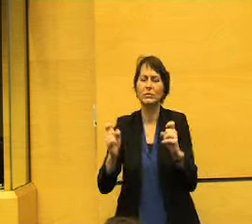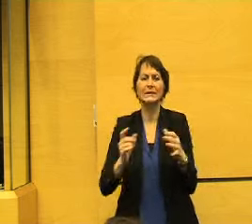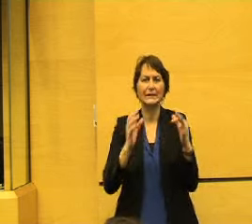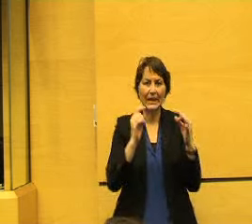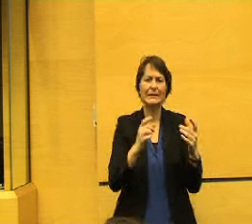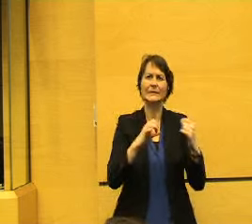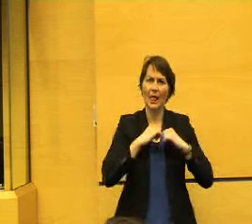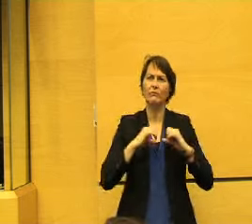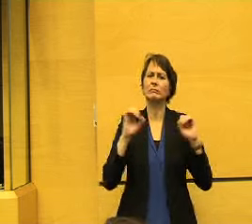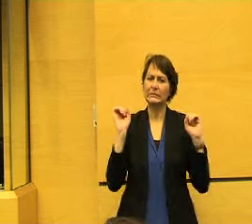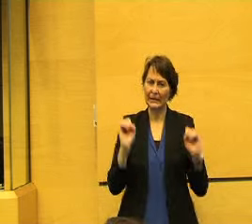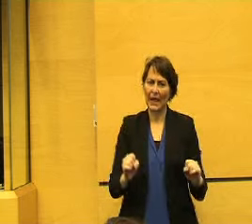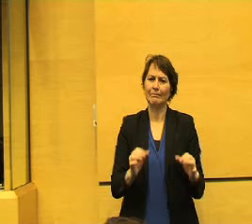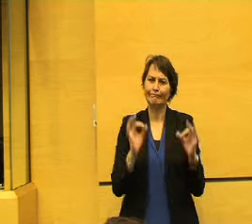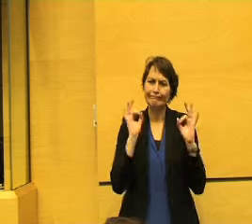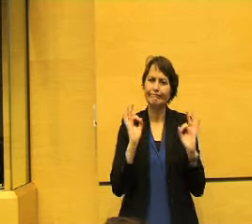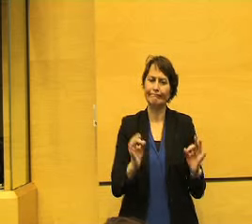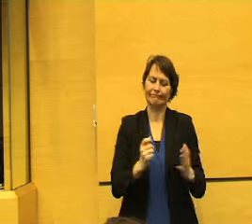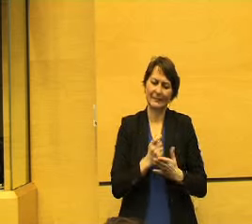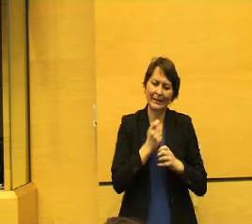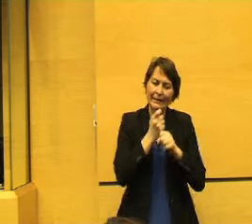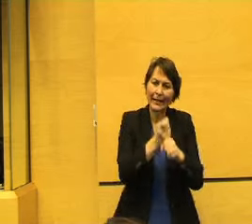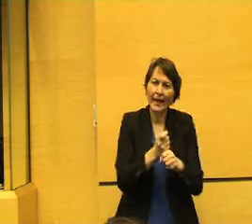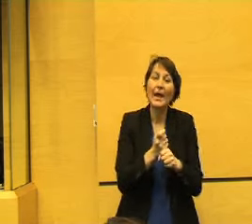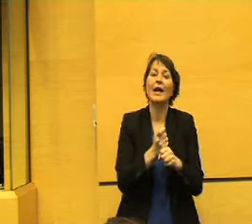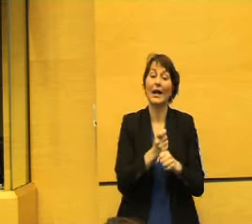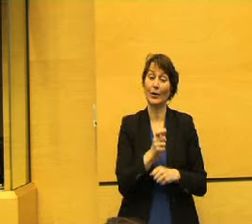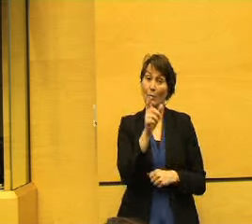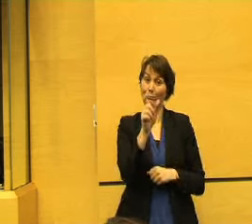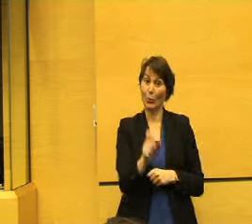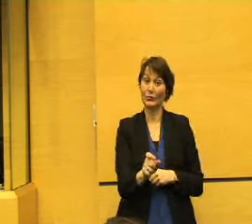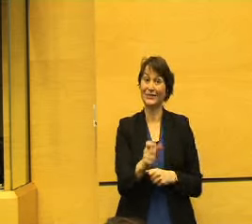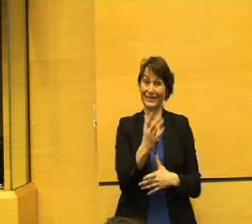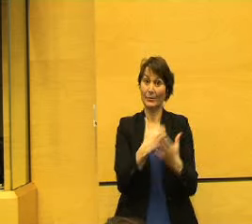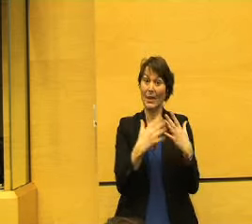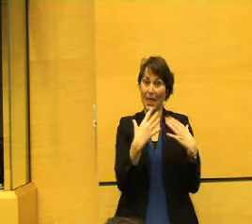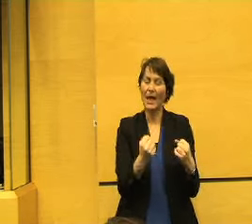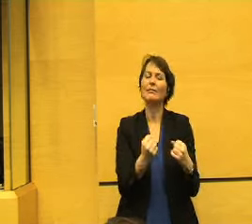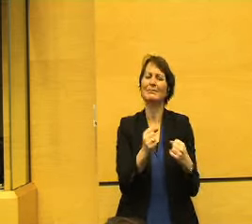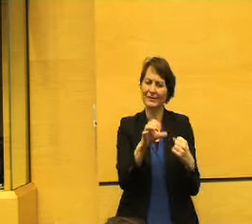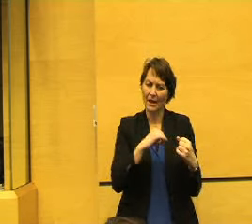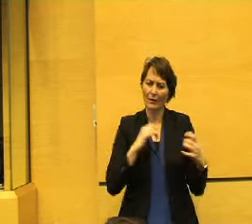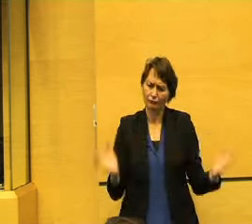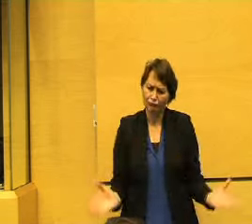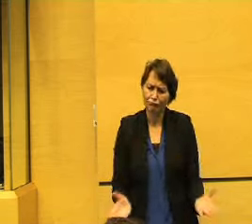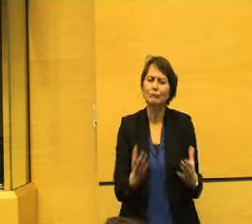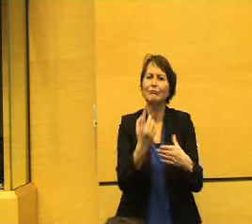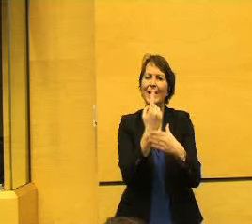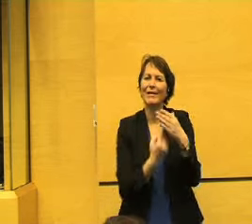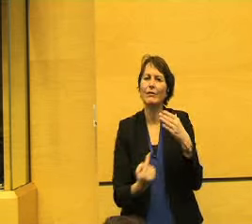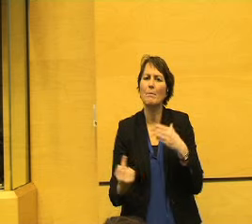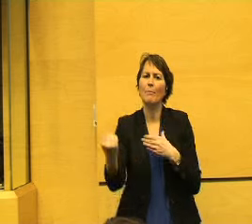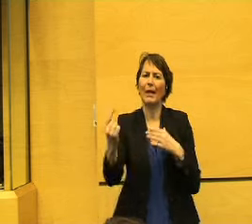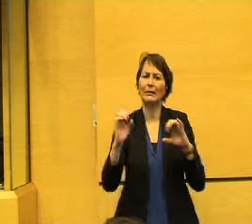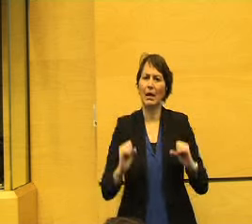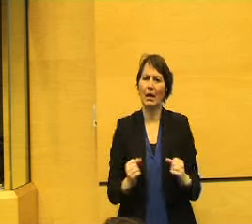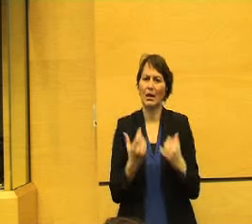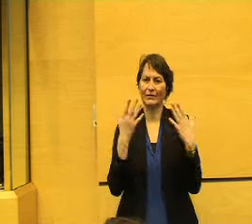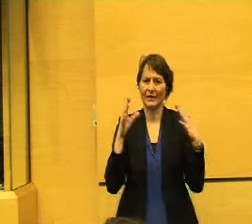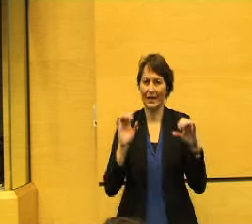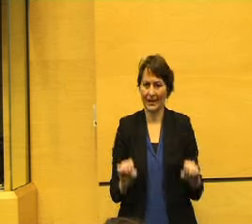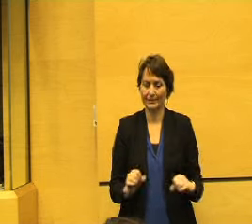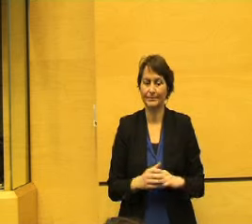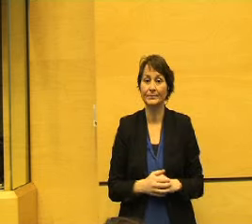and promote independent living for our persons with disabilities. Ministry of Public Health, together with